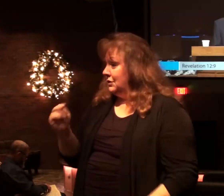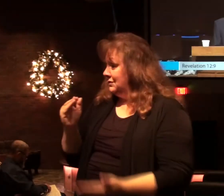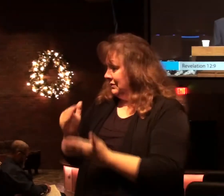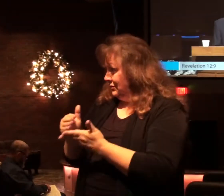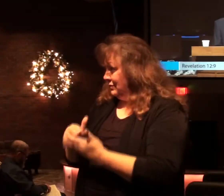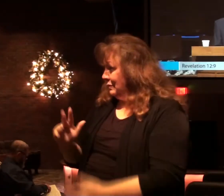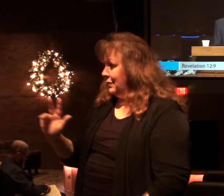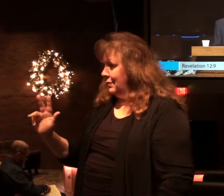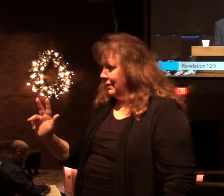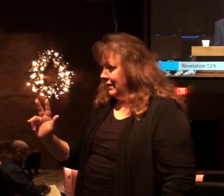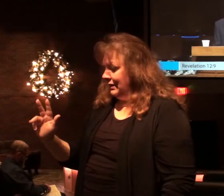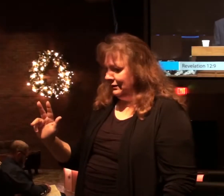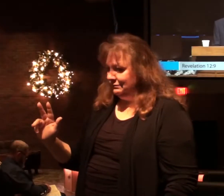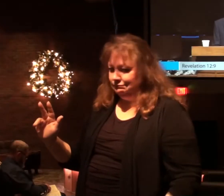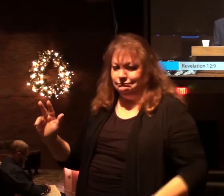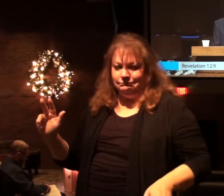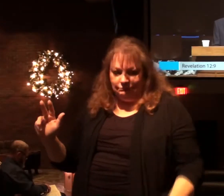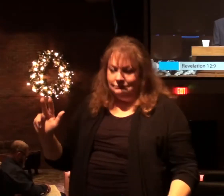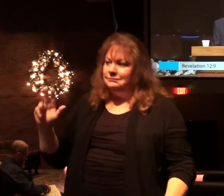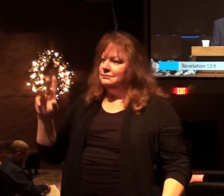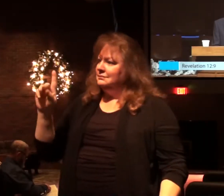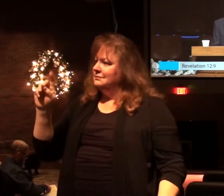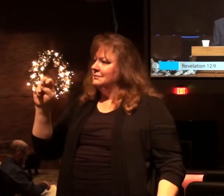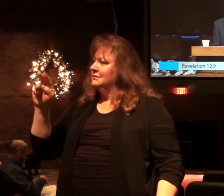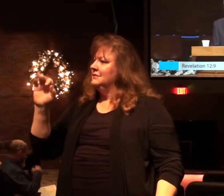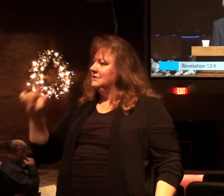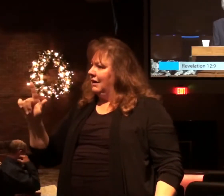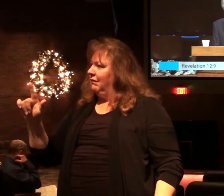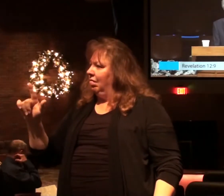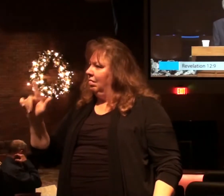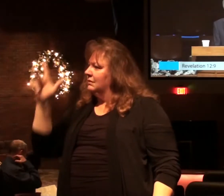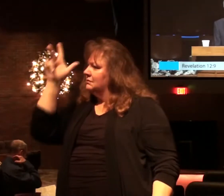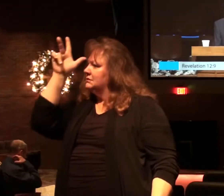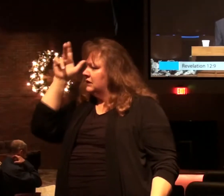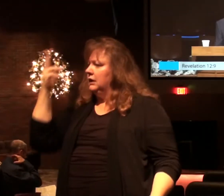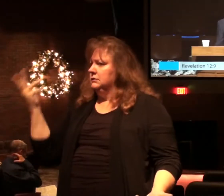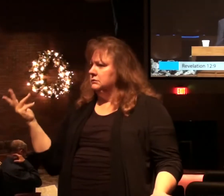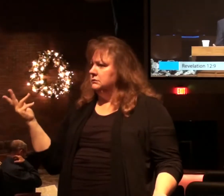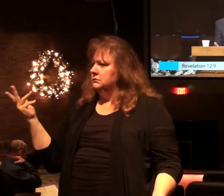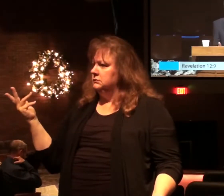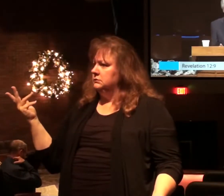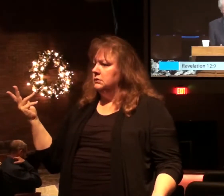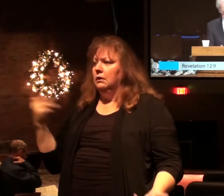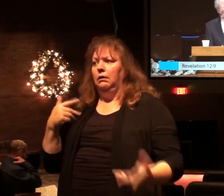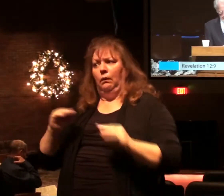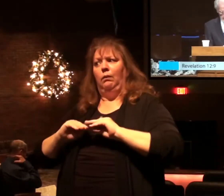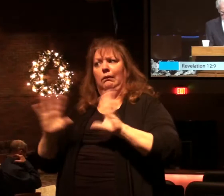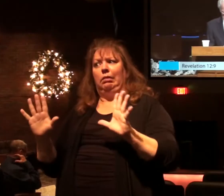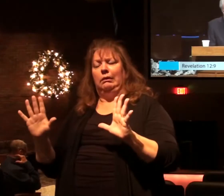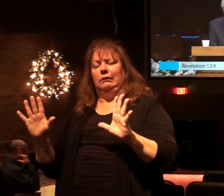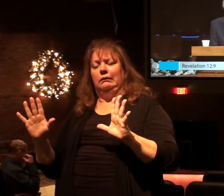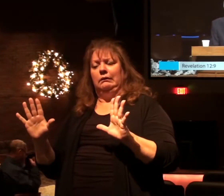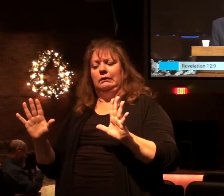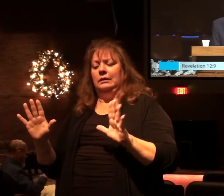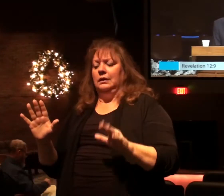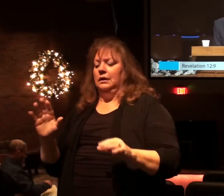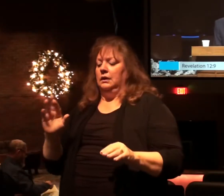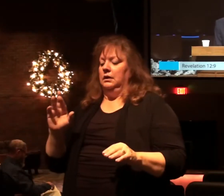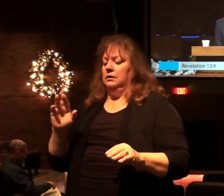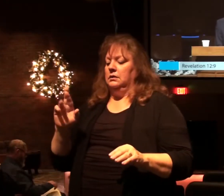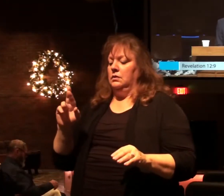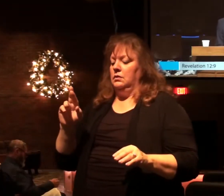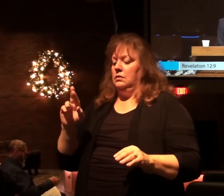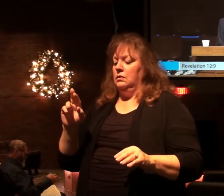3, he's the devil. He's Satan. So we're pretty clear. Come over to chapter